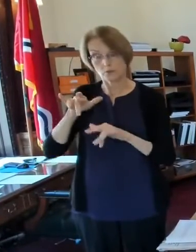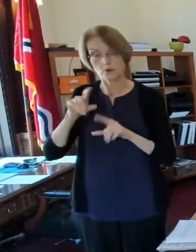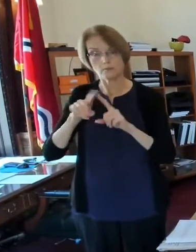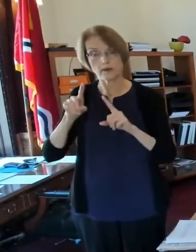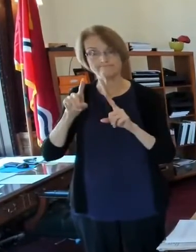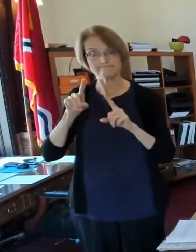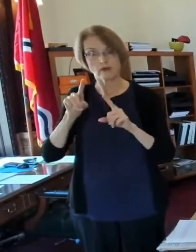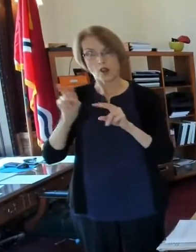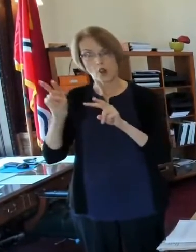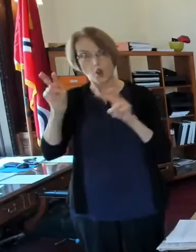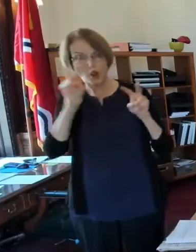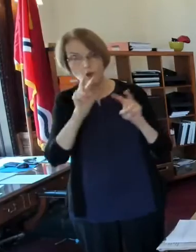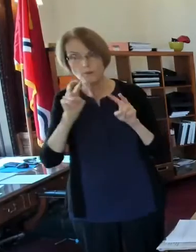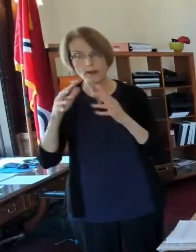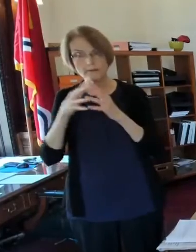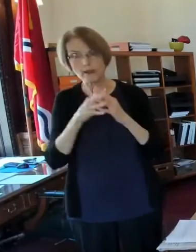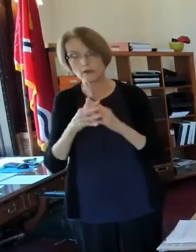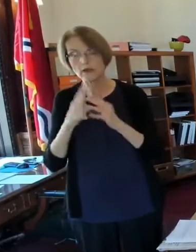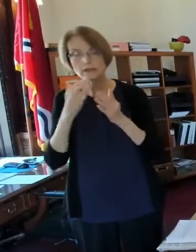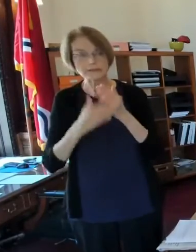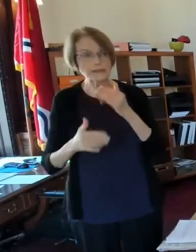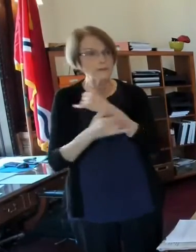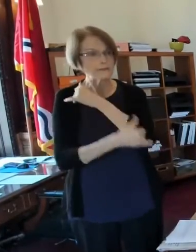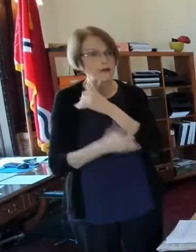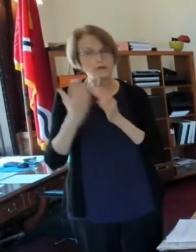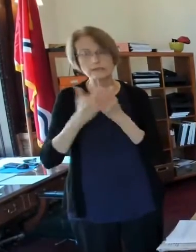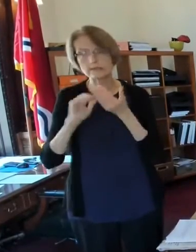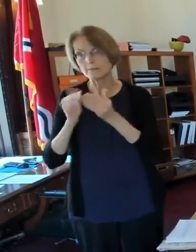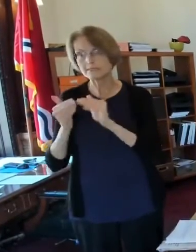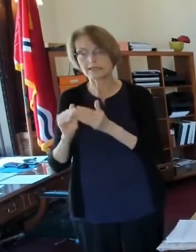there are counties, cities that have